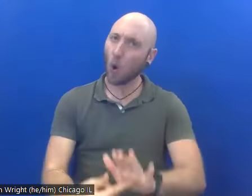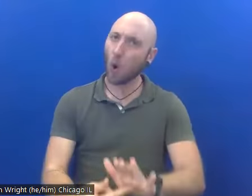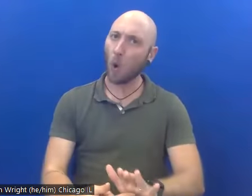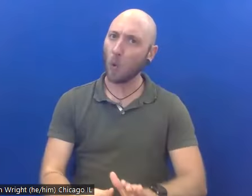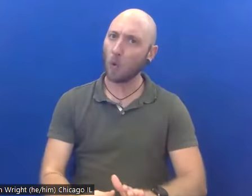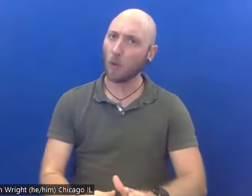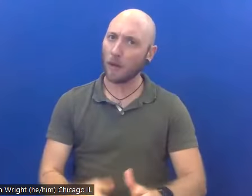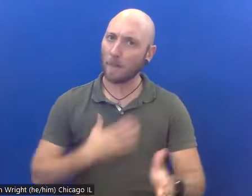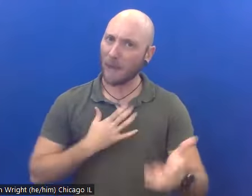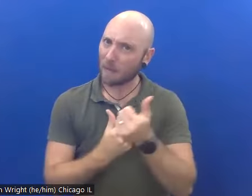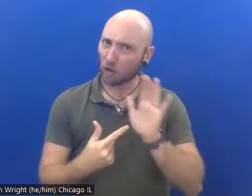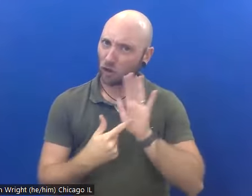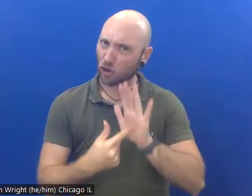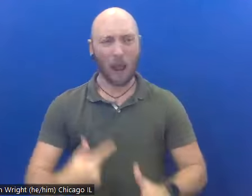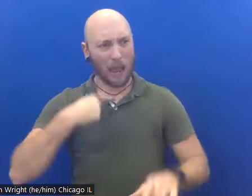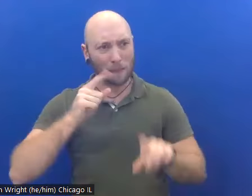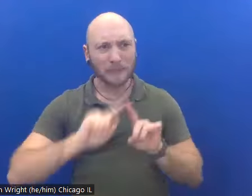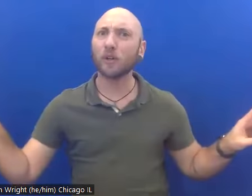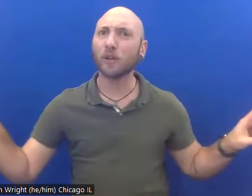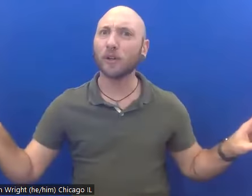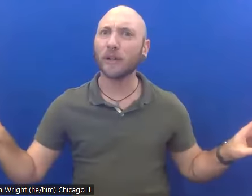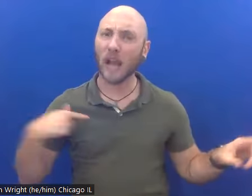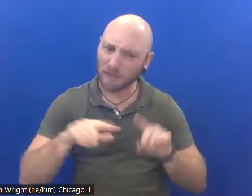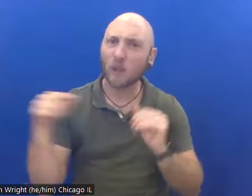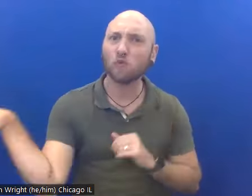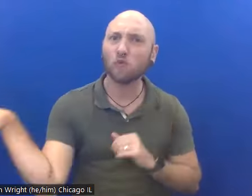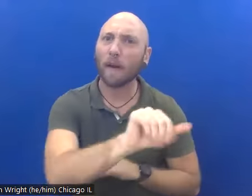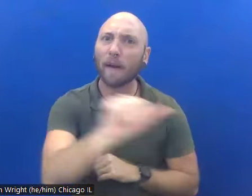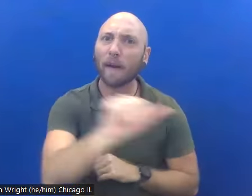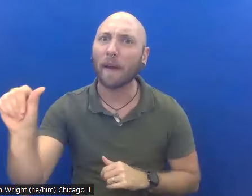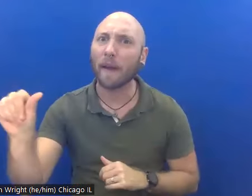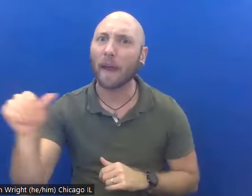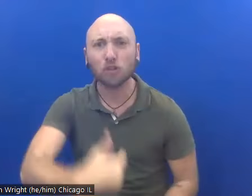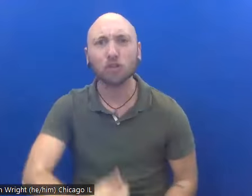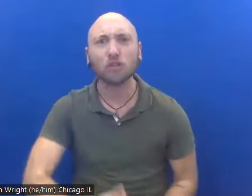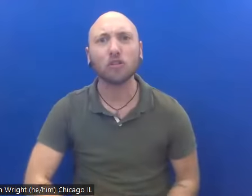This is where I get to show my sponsor that, like, I'm good, right? And